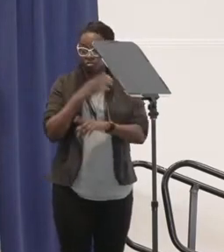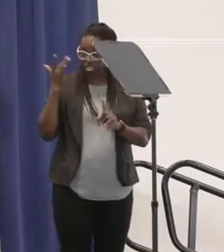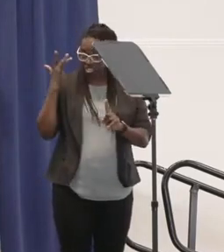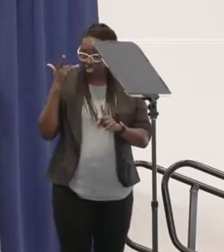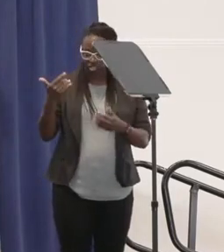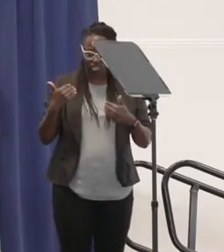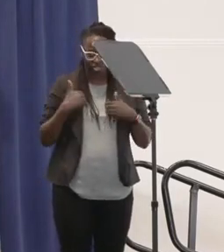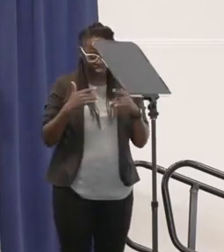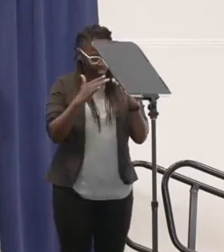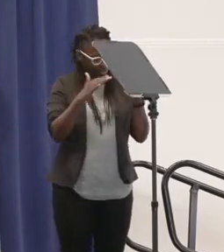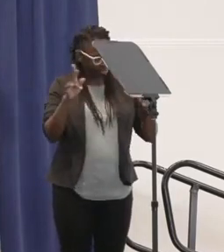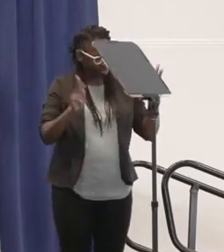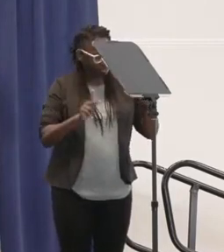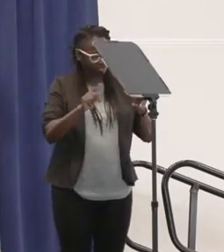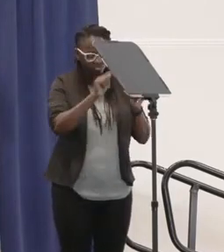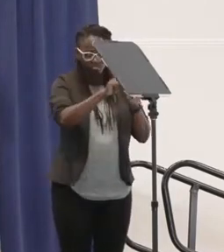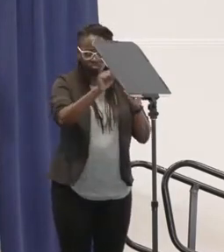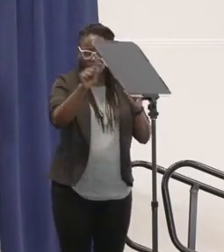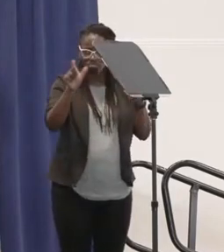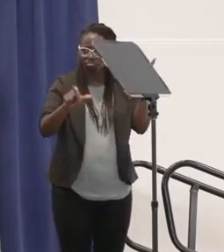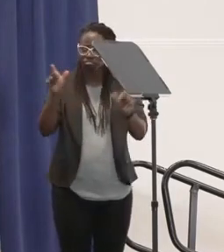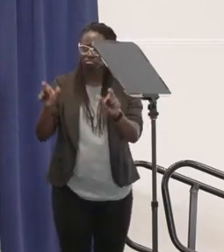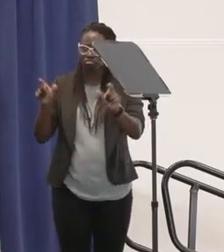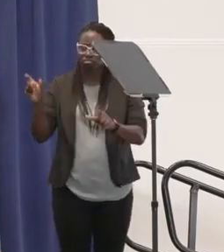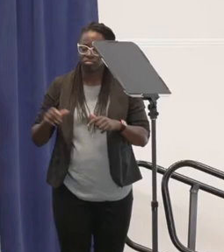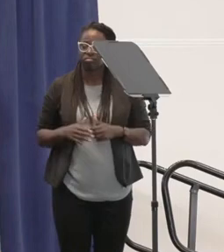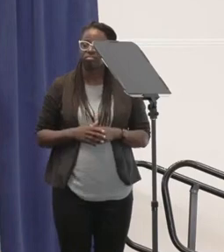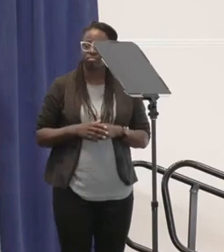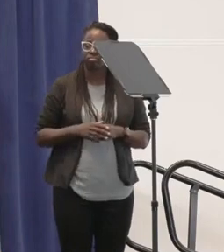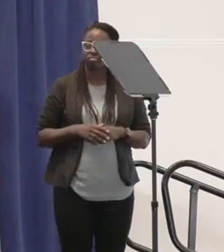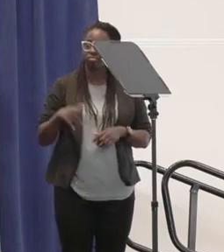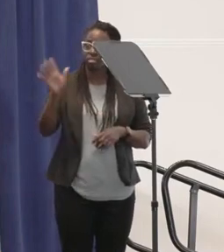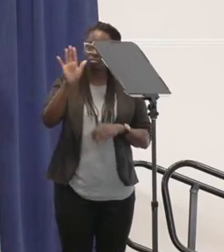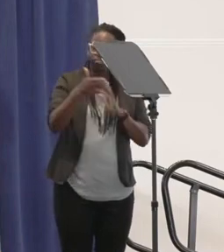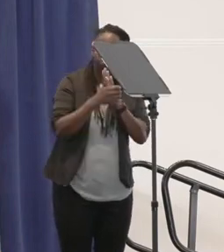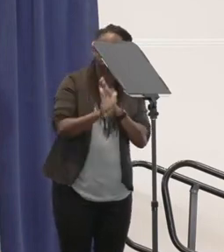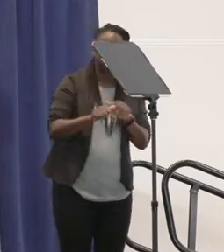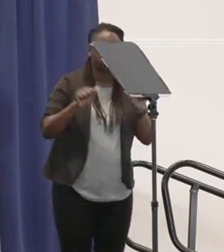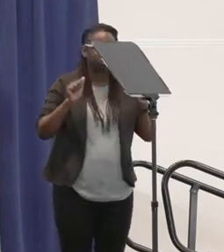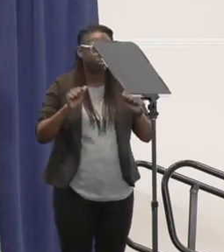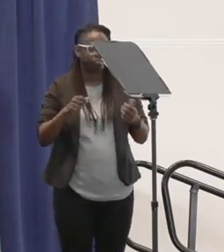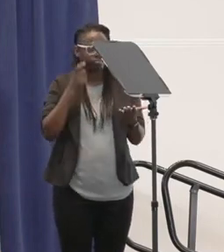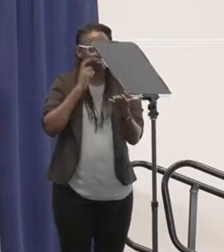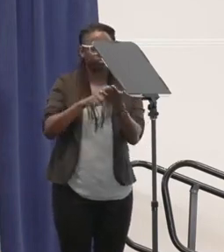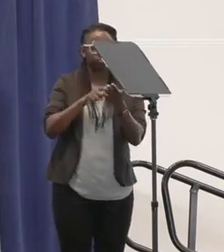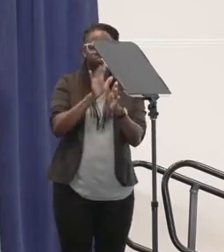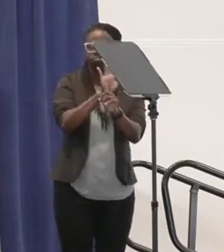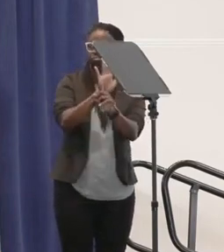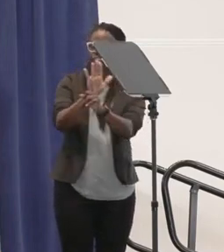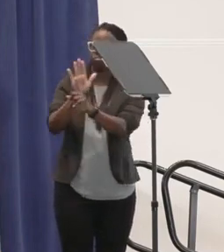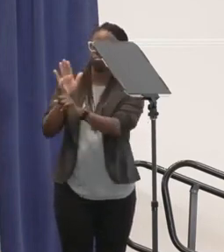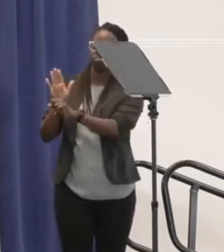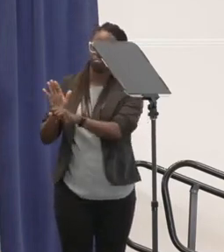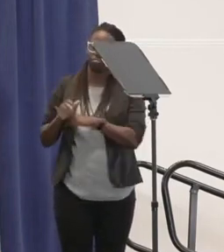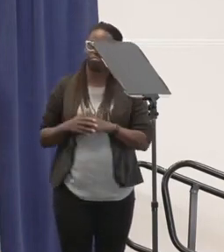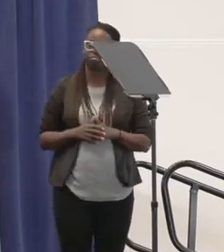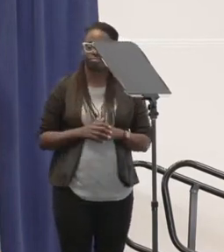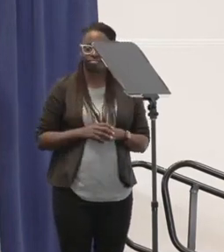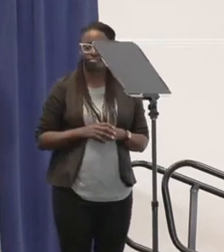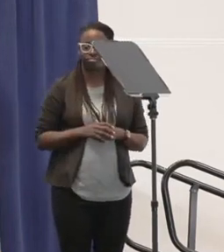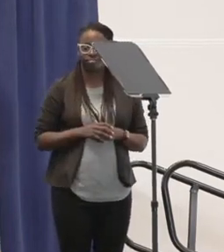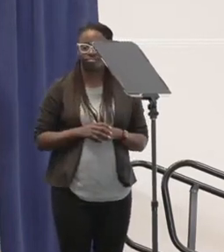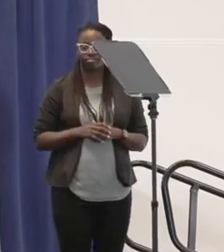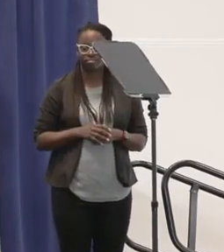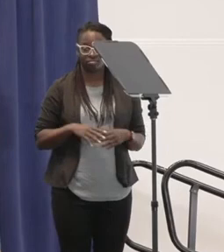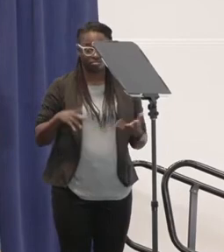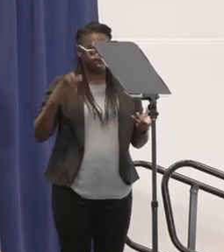people across Massachusetts. And more than that, it's about how we invest in them, because